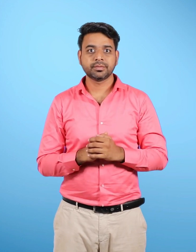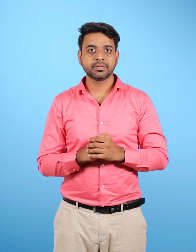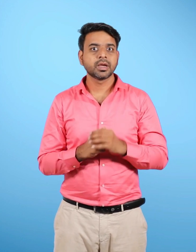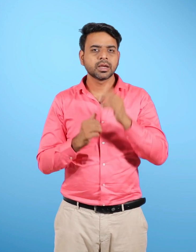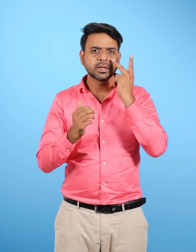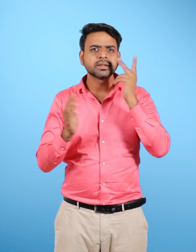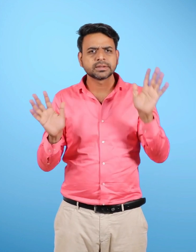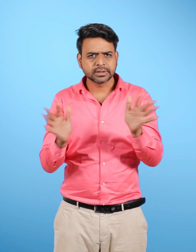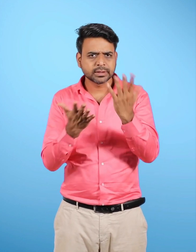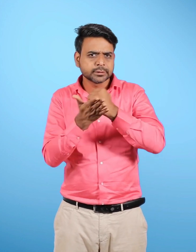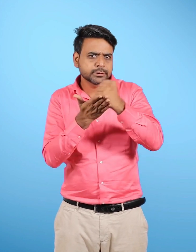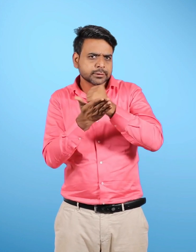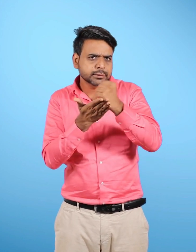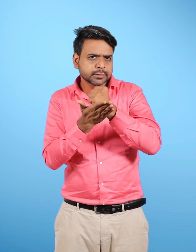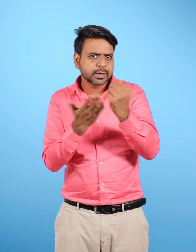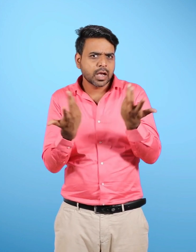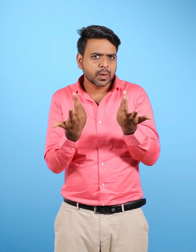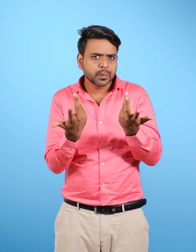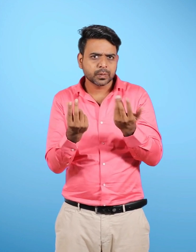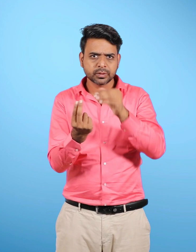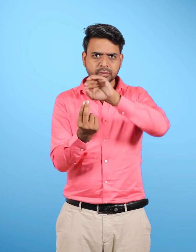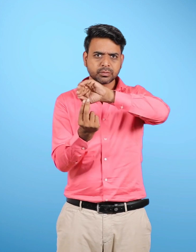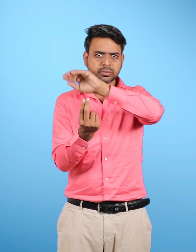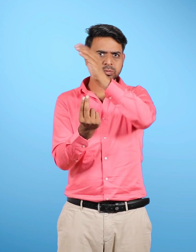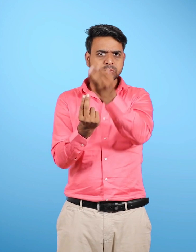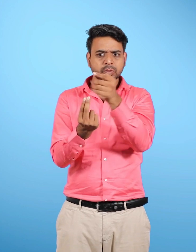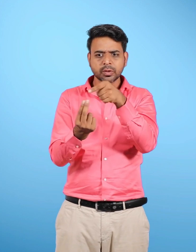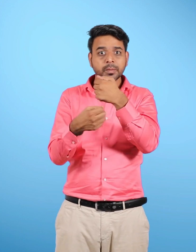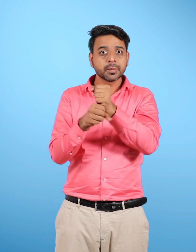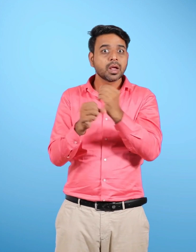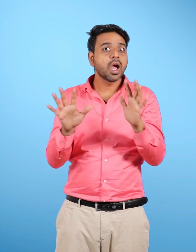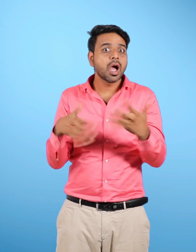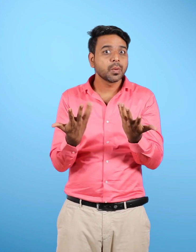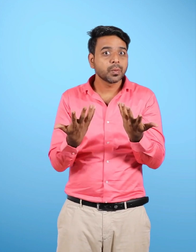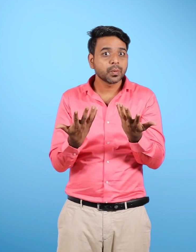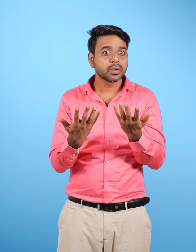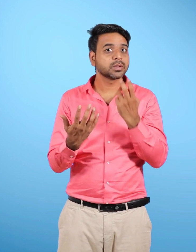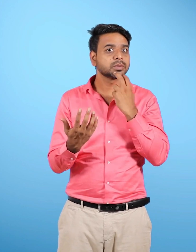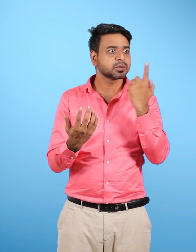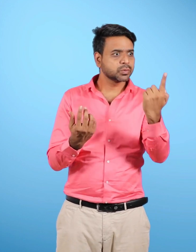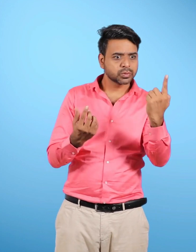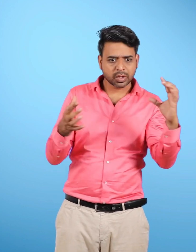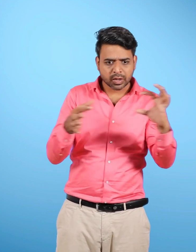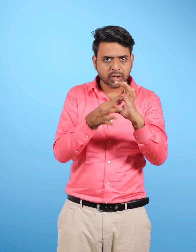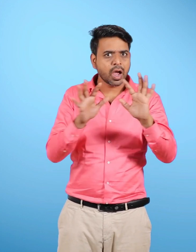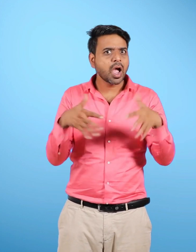Let us try to make an electric bulb light up using an electric cell. How do we do that?